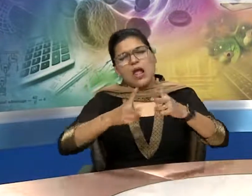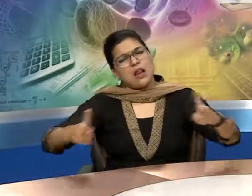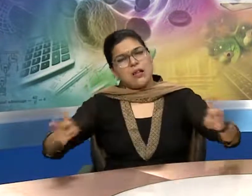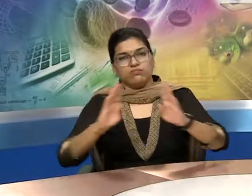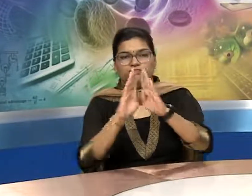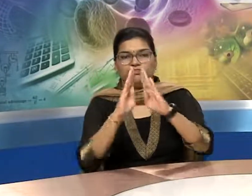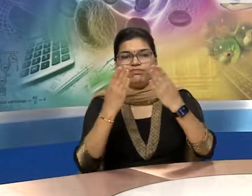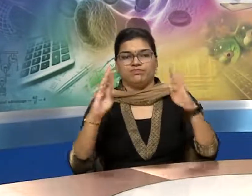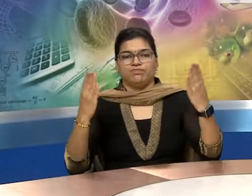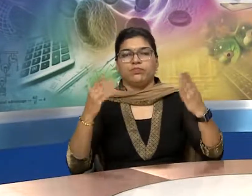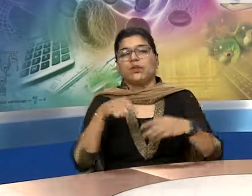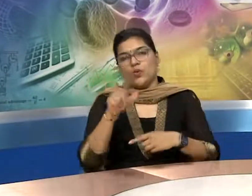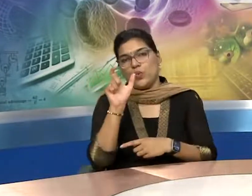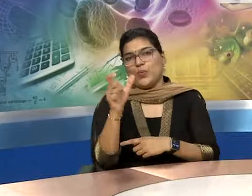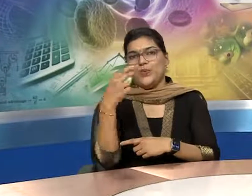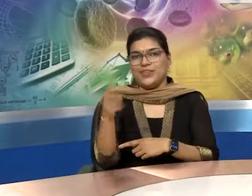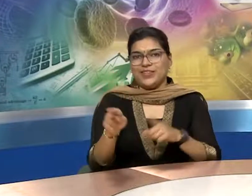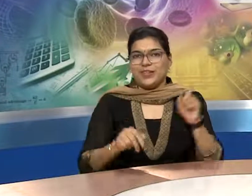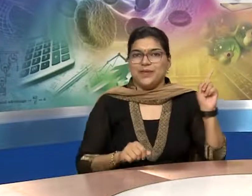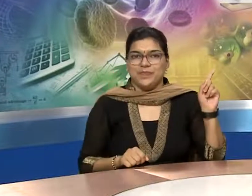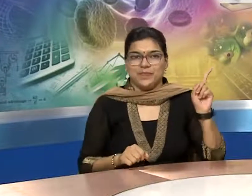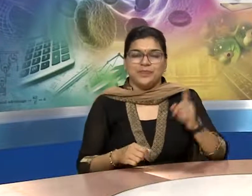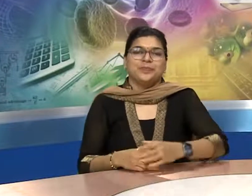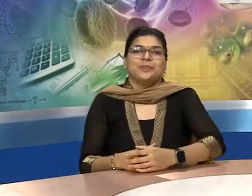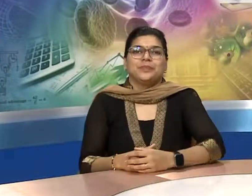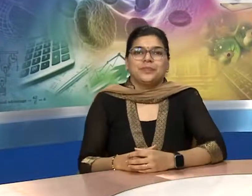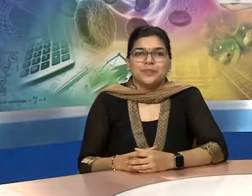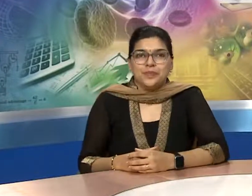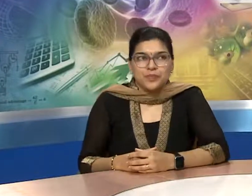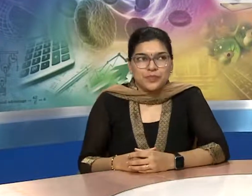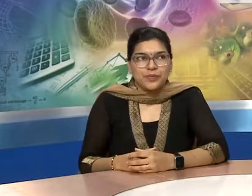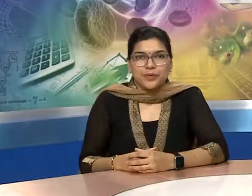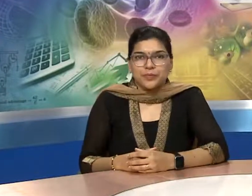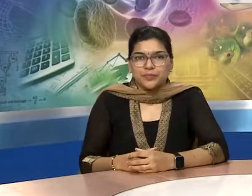a menu card is shown to you. That is also a kind of pamphlet.